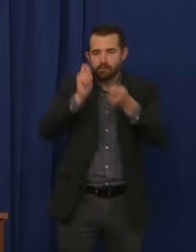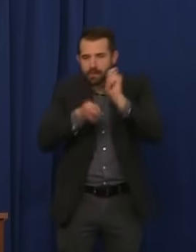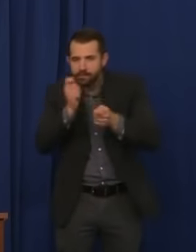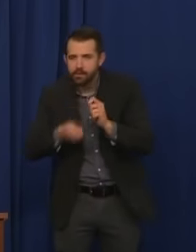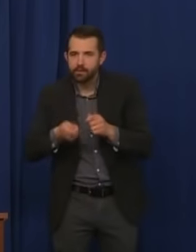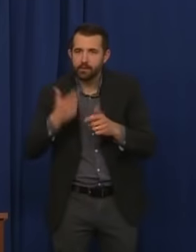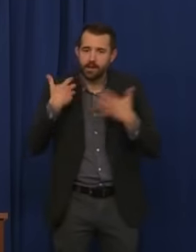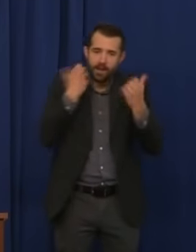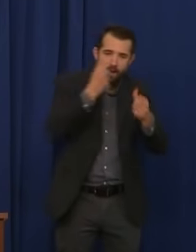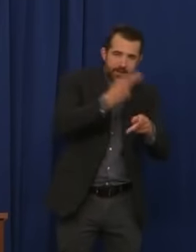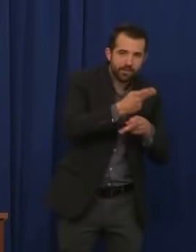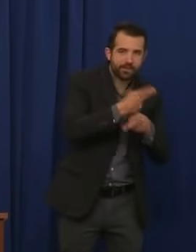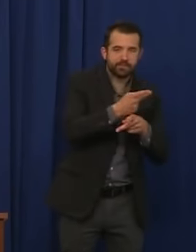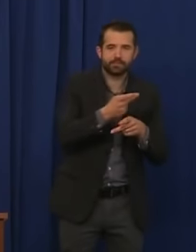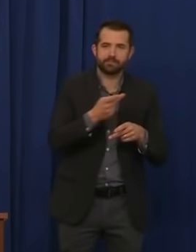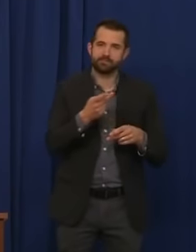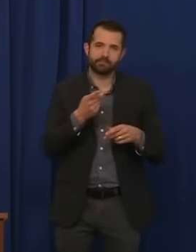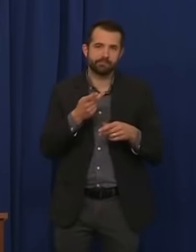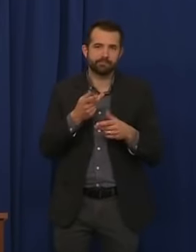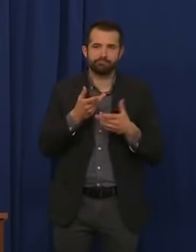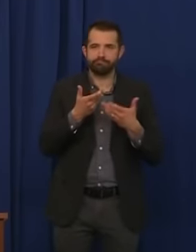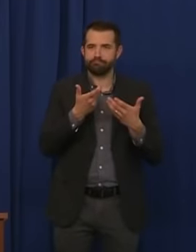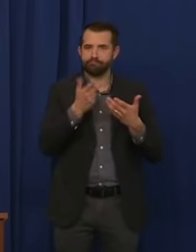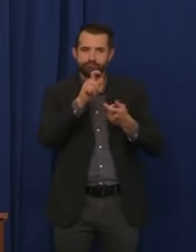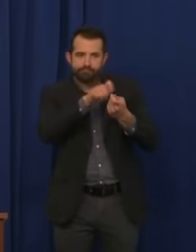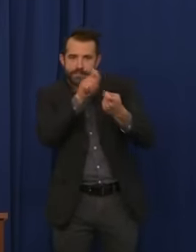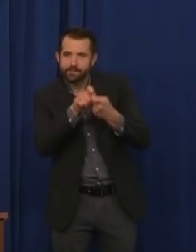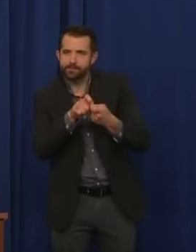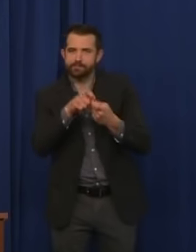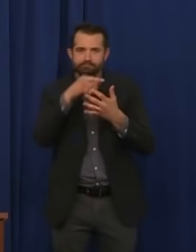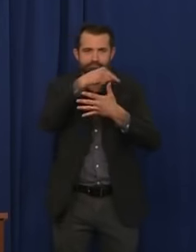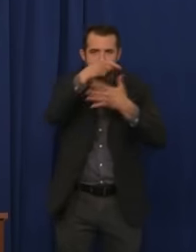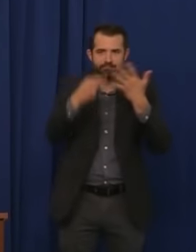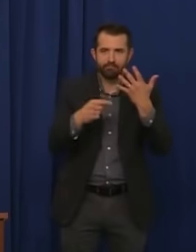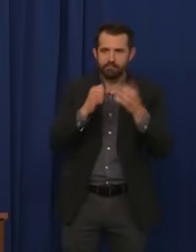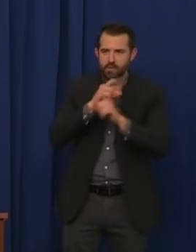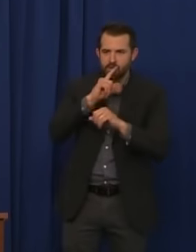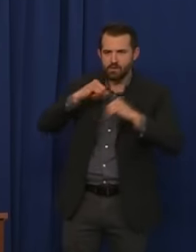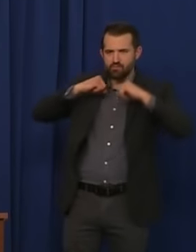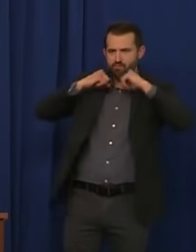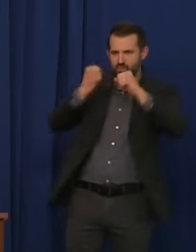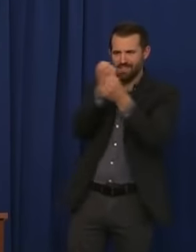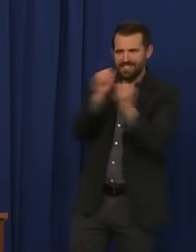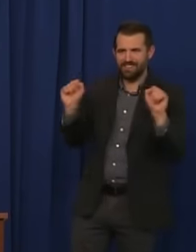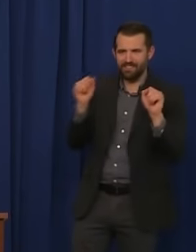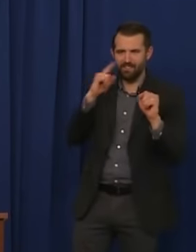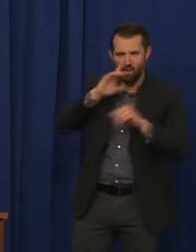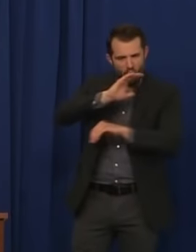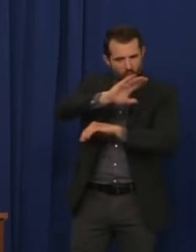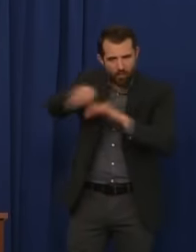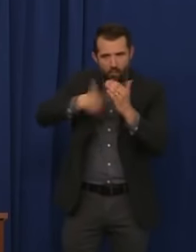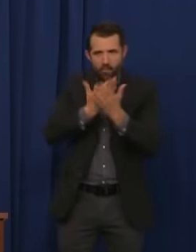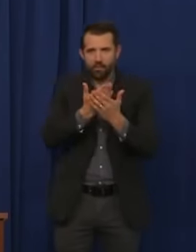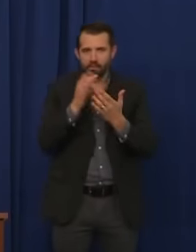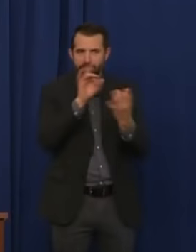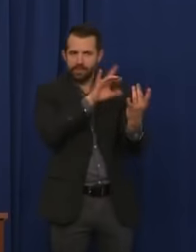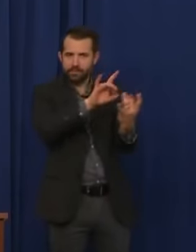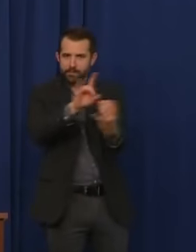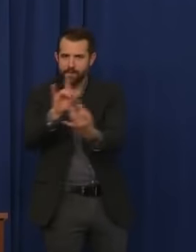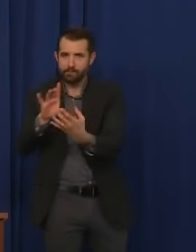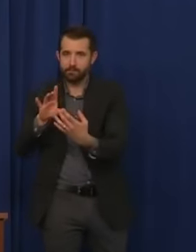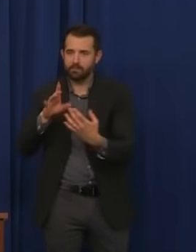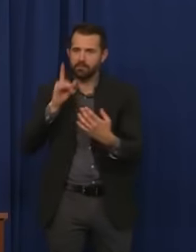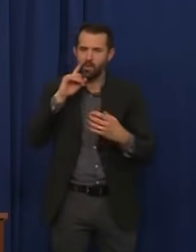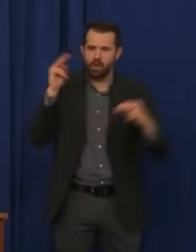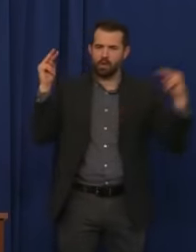elements that would add safety to those pieces. So I think we'll look at all of the feedback with those two lenses put together and